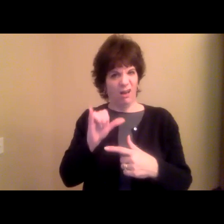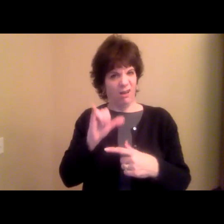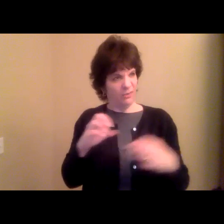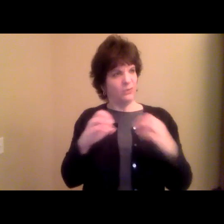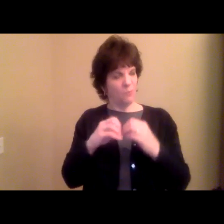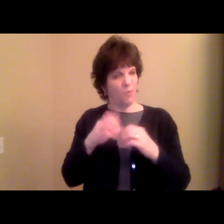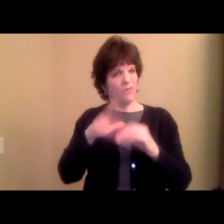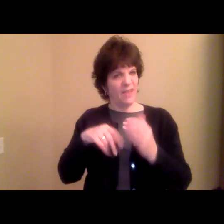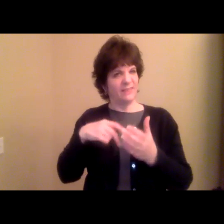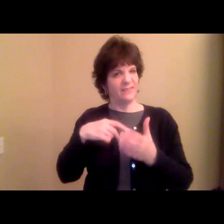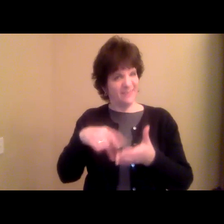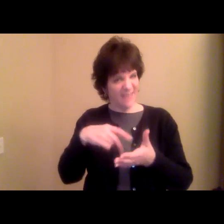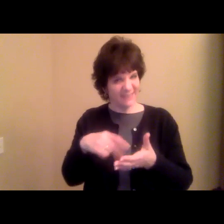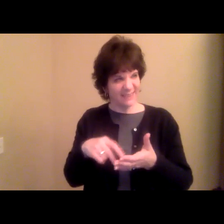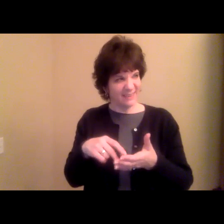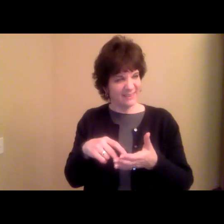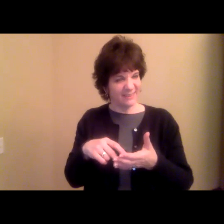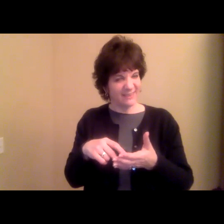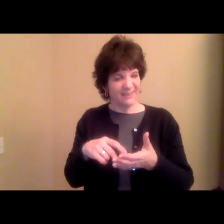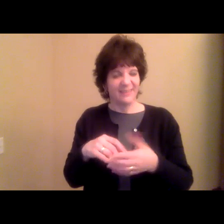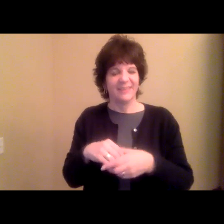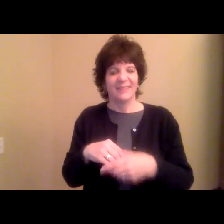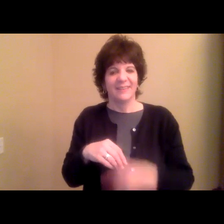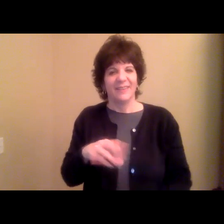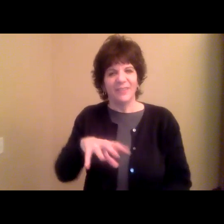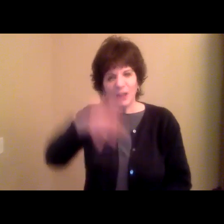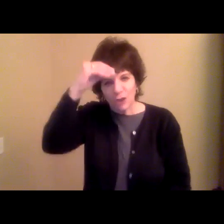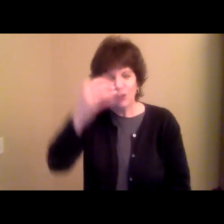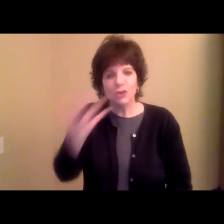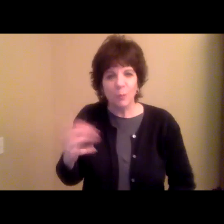just dancing. Um, the the um,